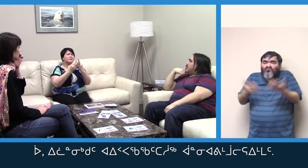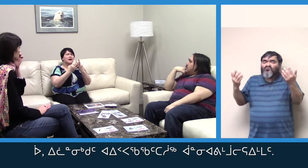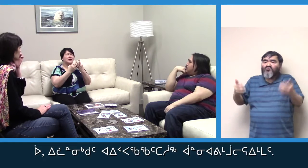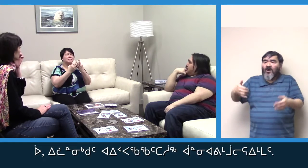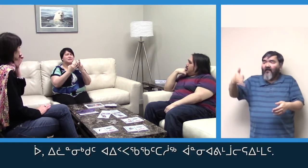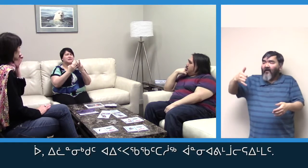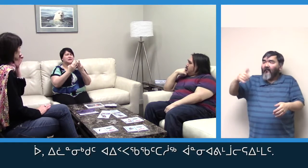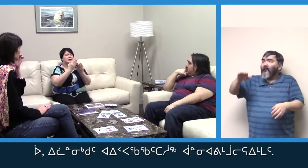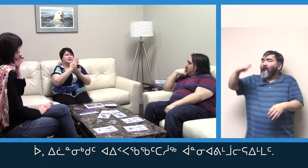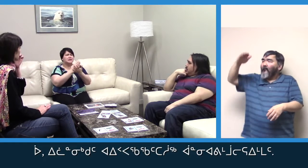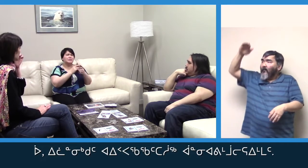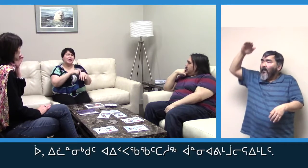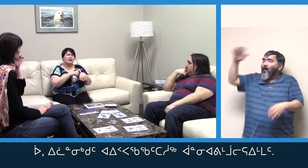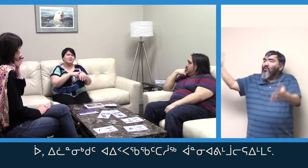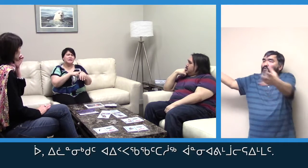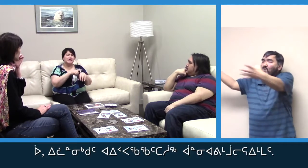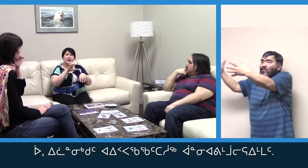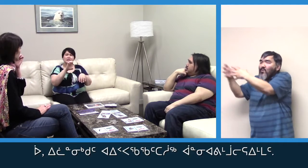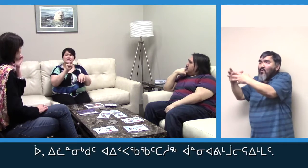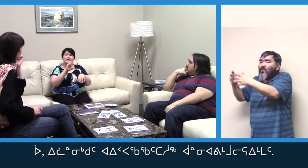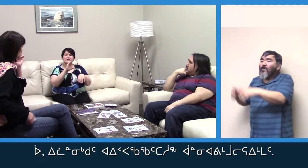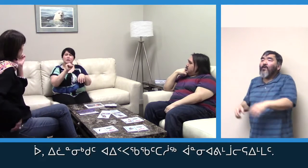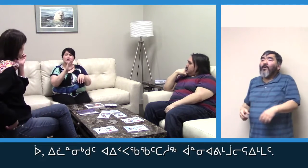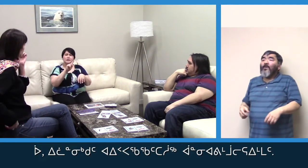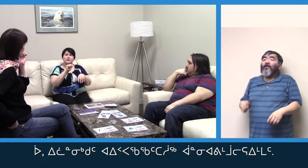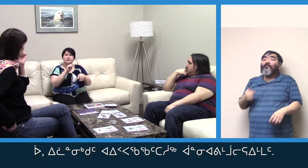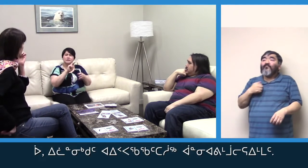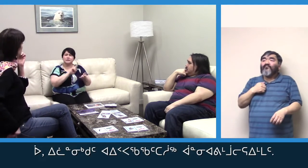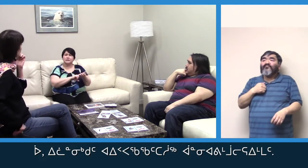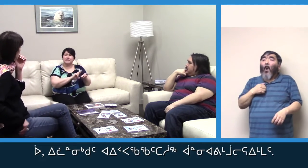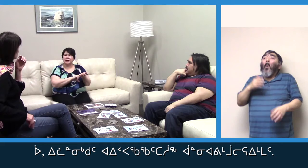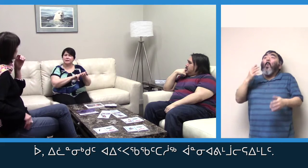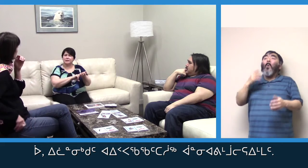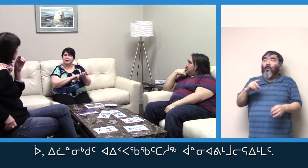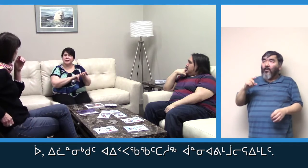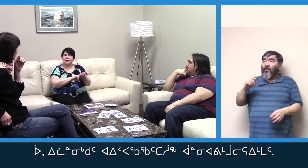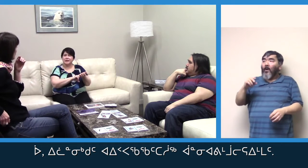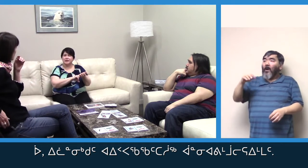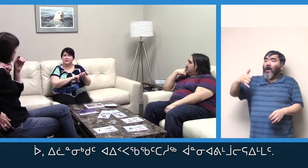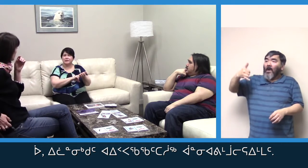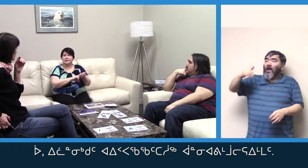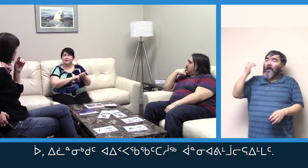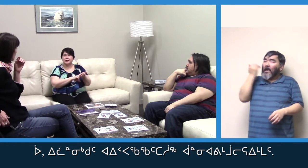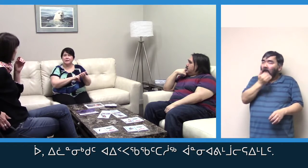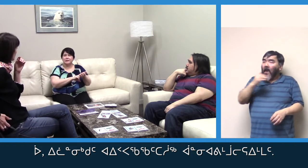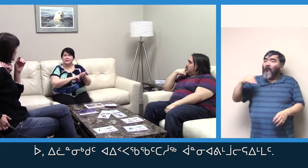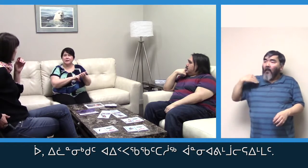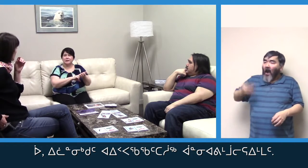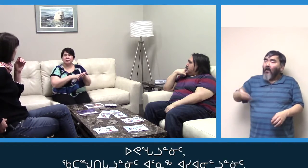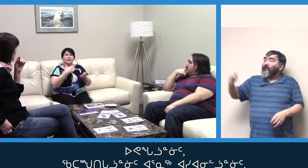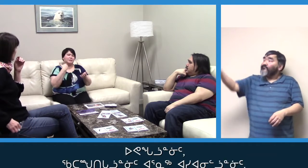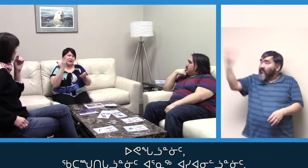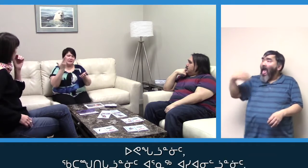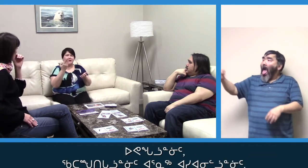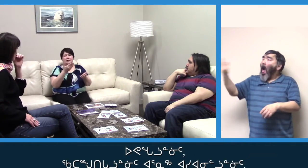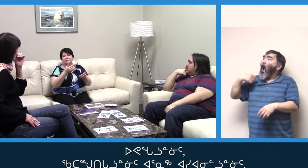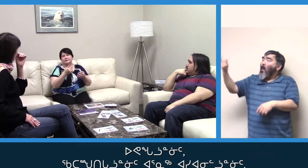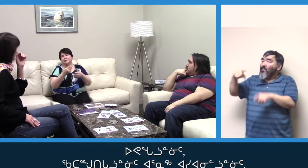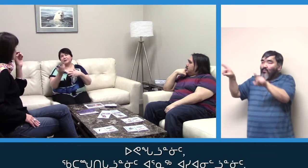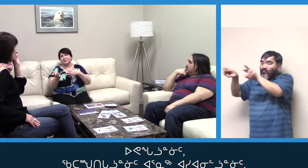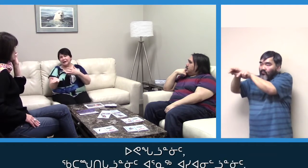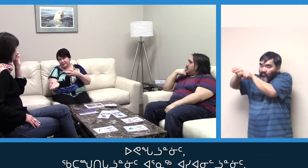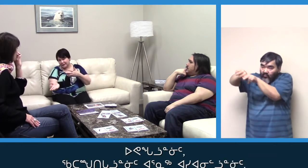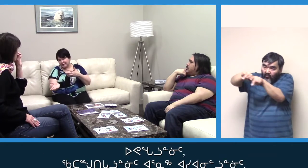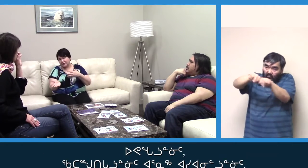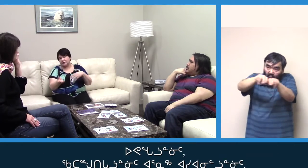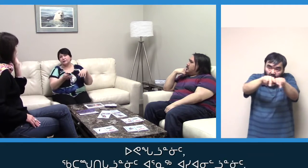Oh, sometimes he has an escort to the nursing station. Mhm. It could be myself,